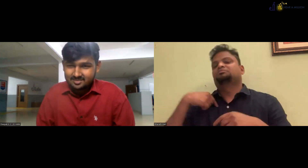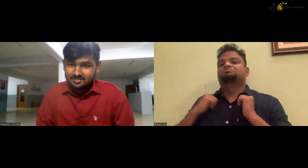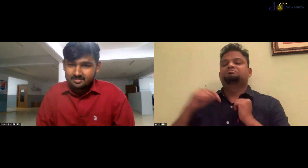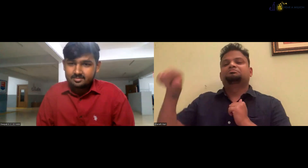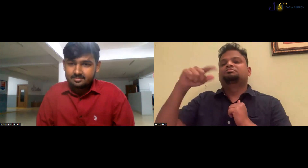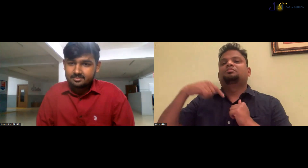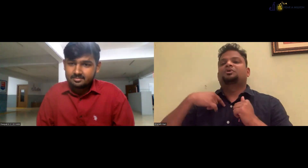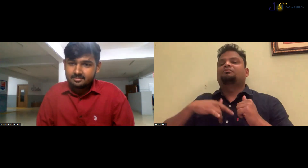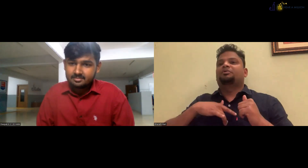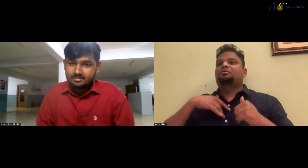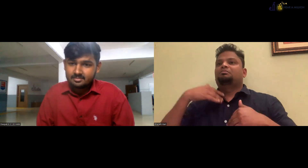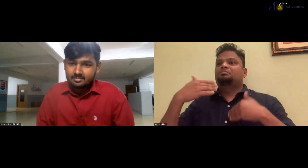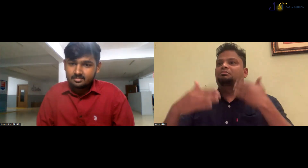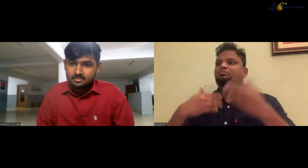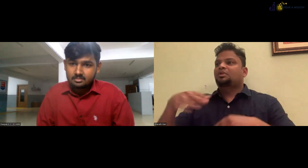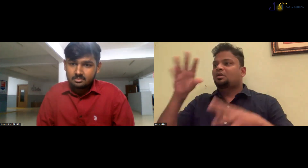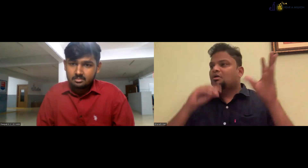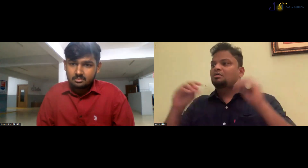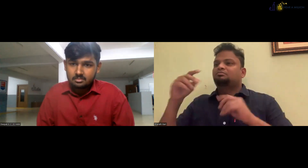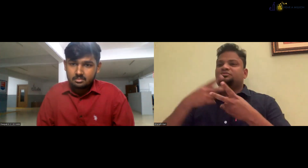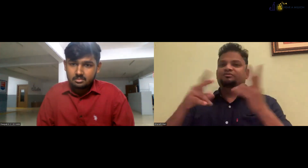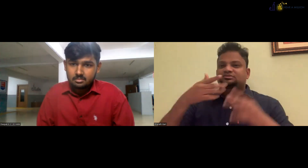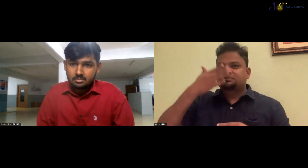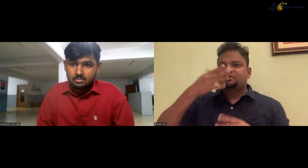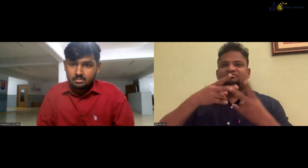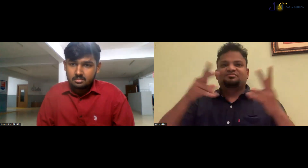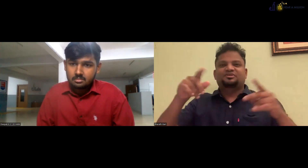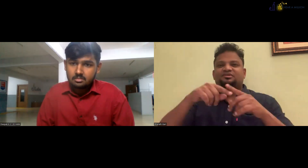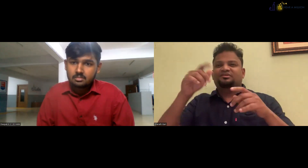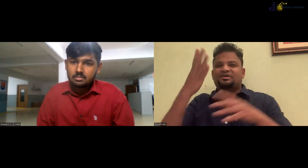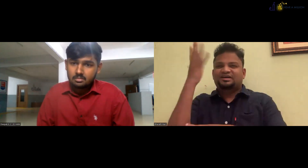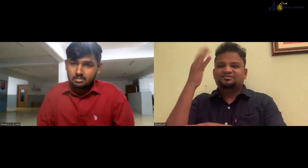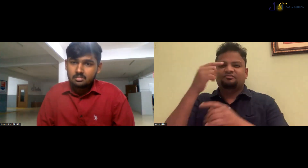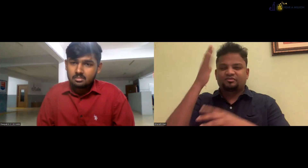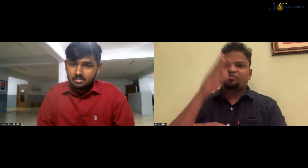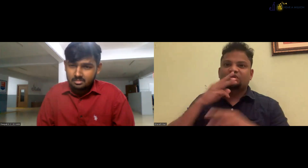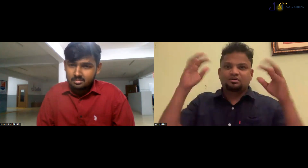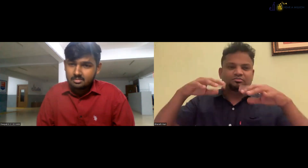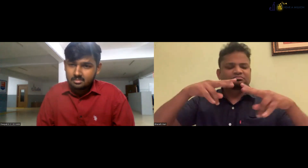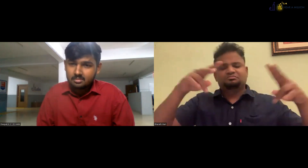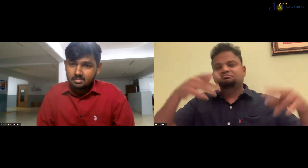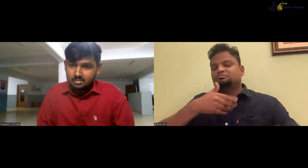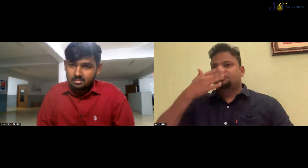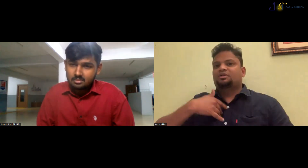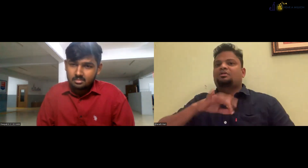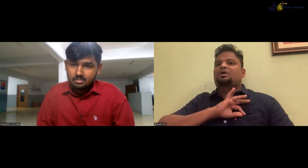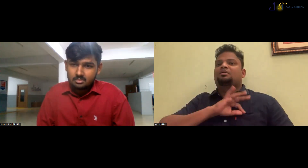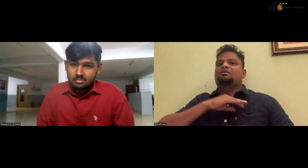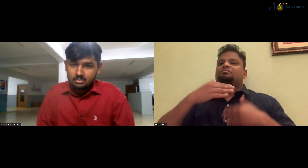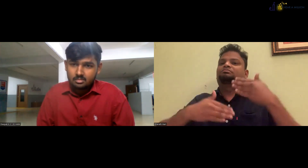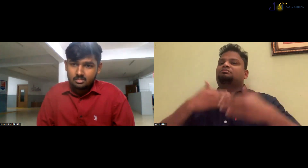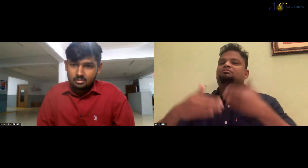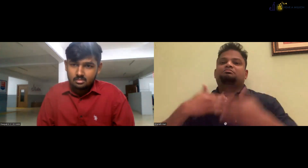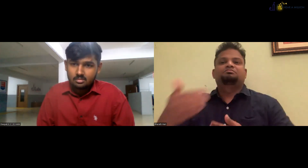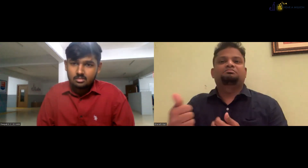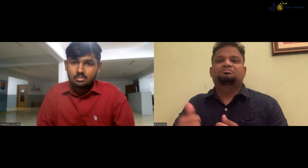national park, we went to the national park, and I saw that, yeah, I learned a lot about a lot of things over there with the forest and the